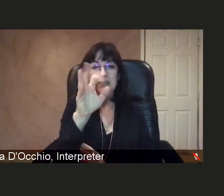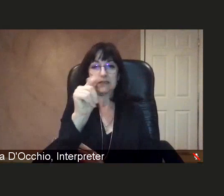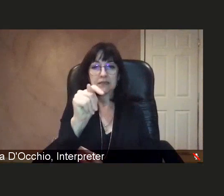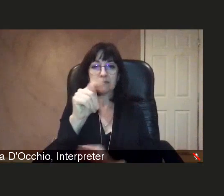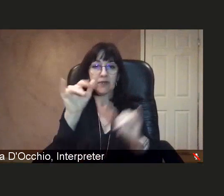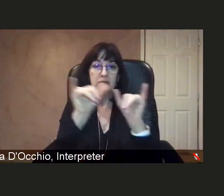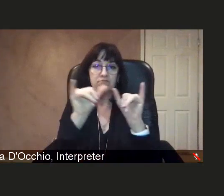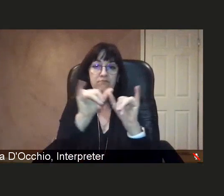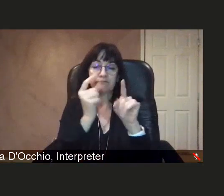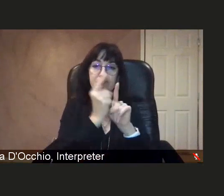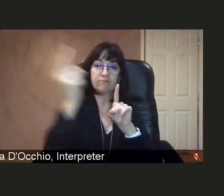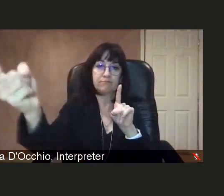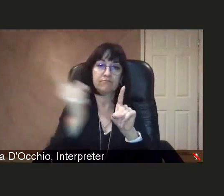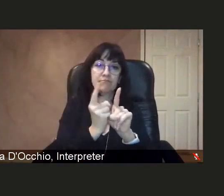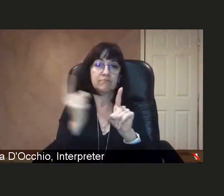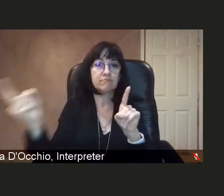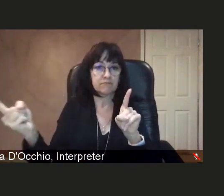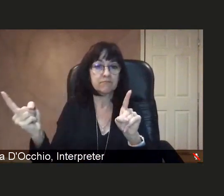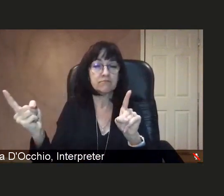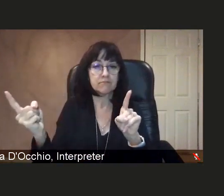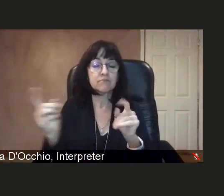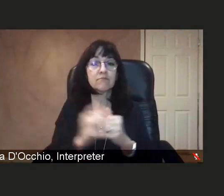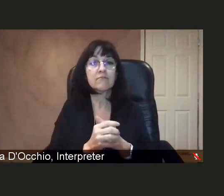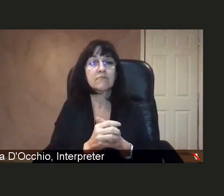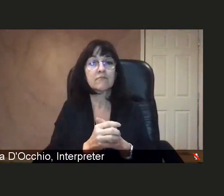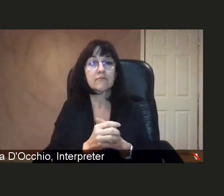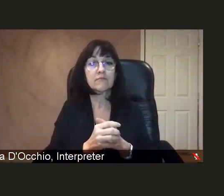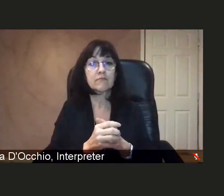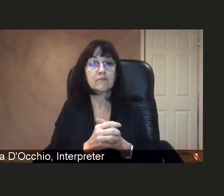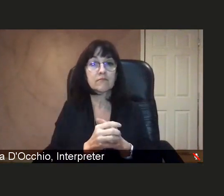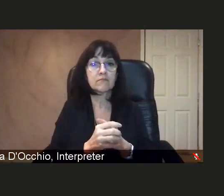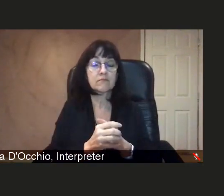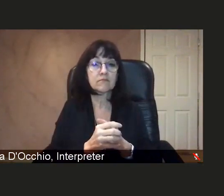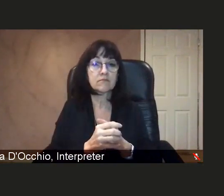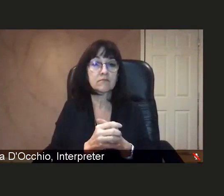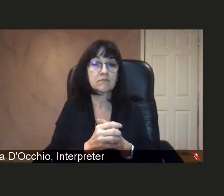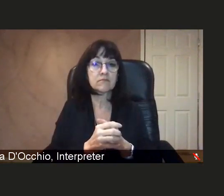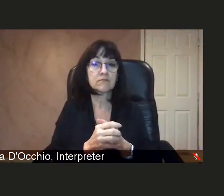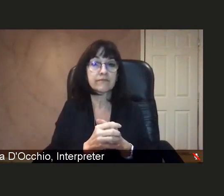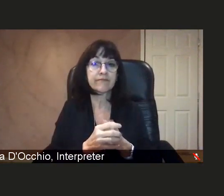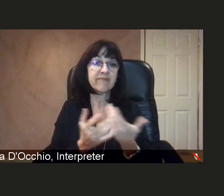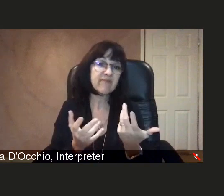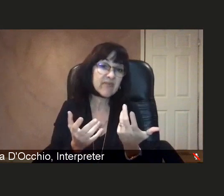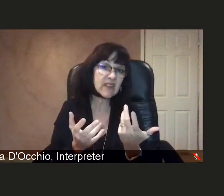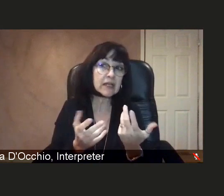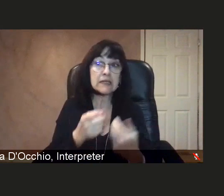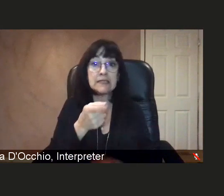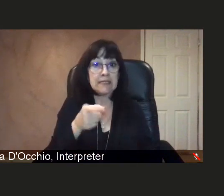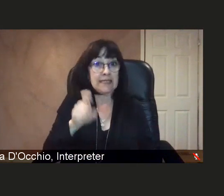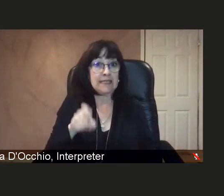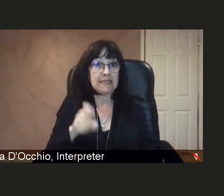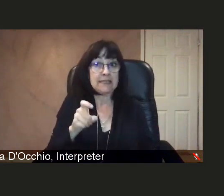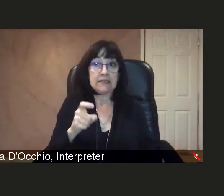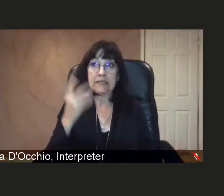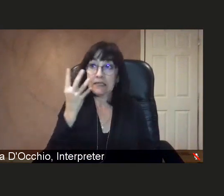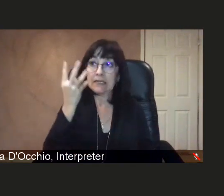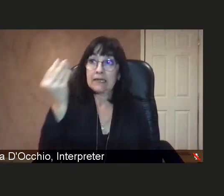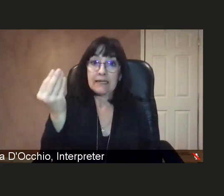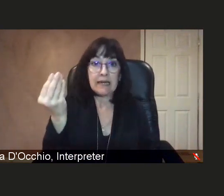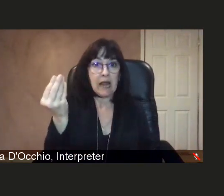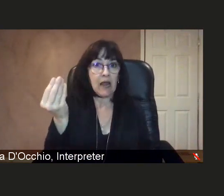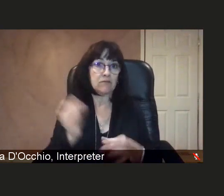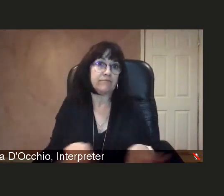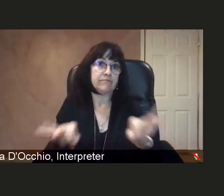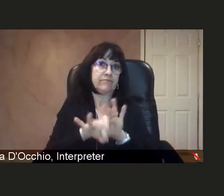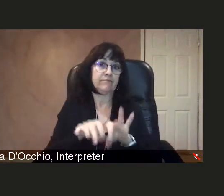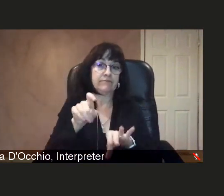as possible. If you do have to be out for essential items, such as going to the grocery store, where you may not be able